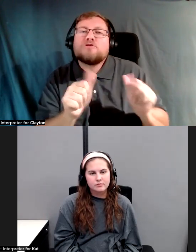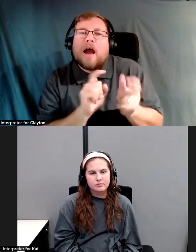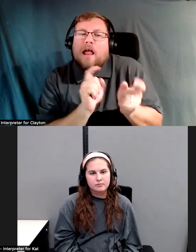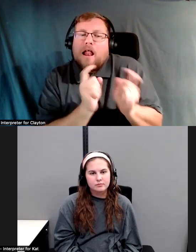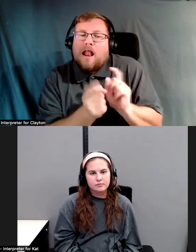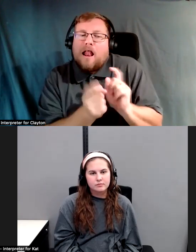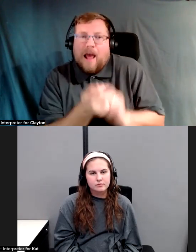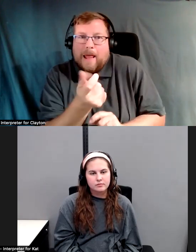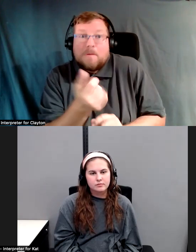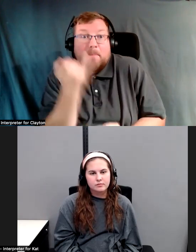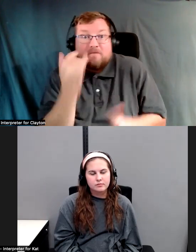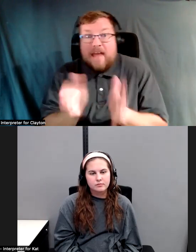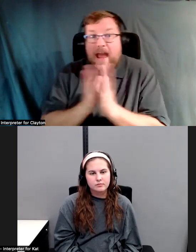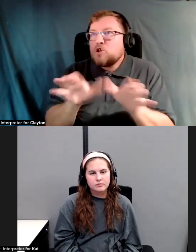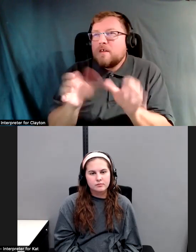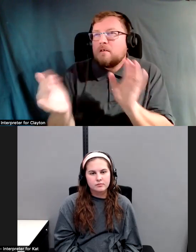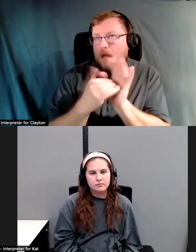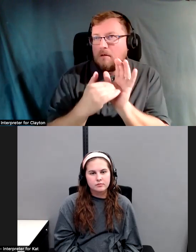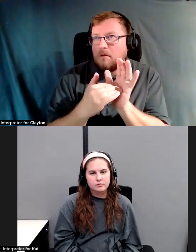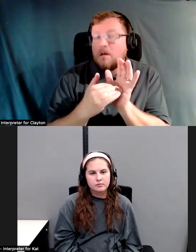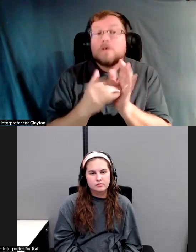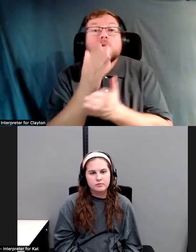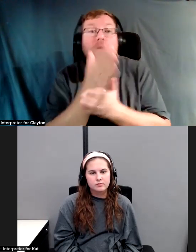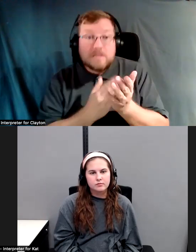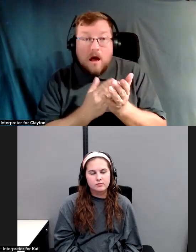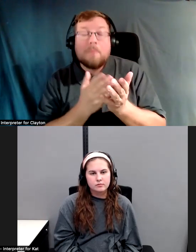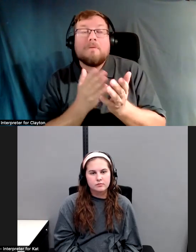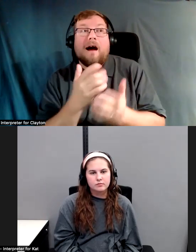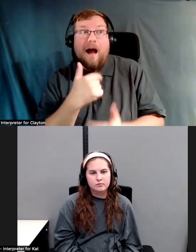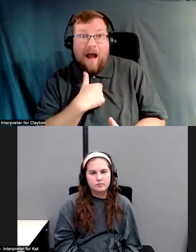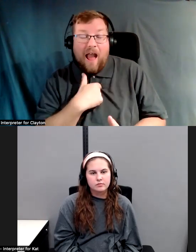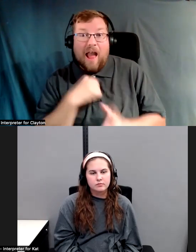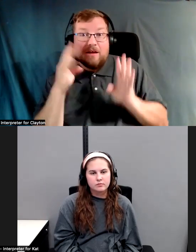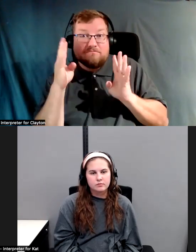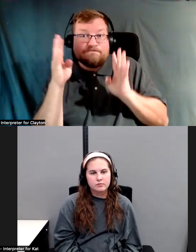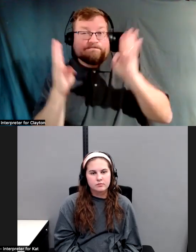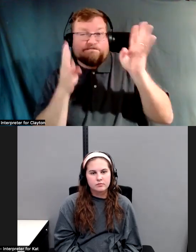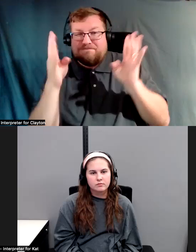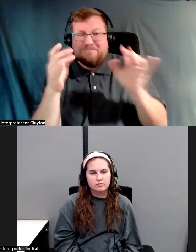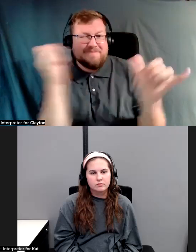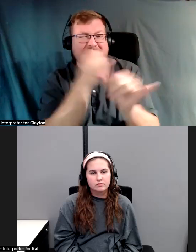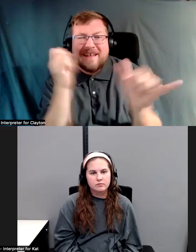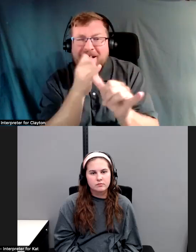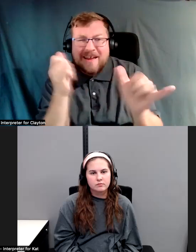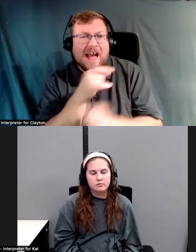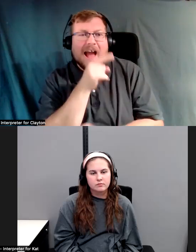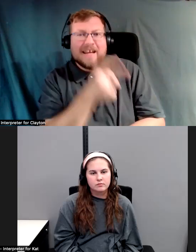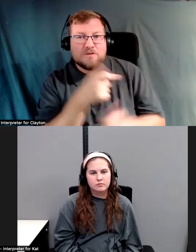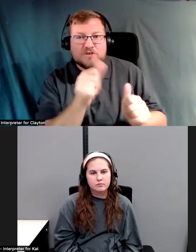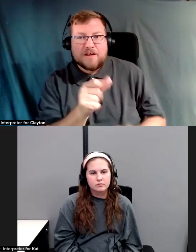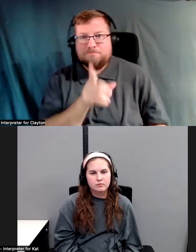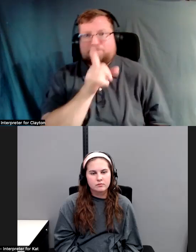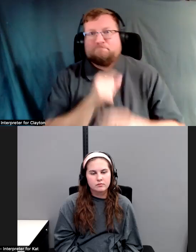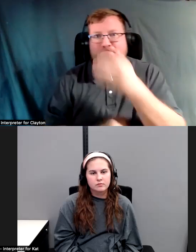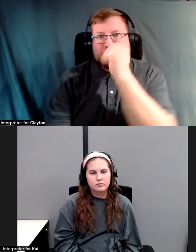I'm asked to do it consistently. So with some of the improv, I just was saying silly things, and Brennan just trying to hold a straight face